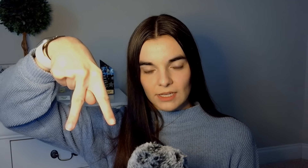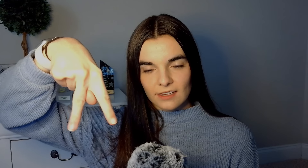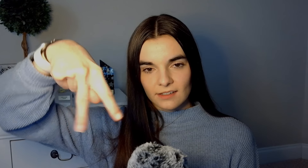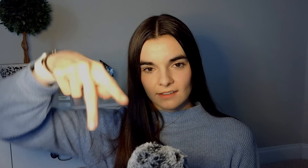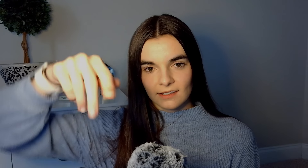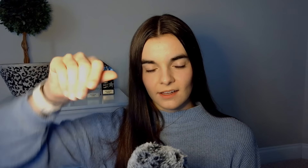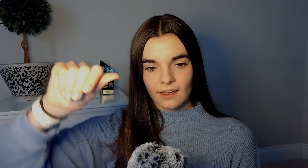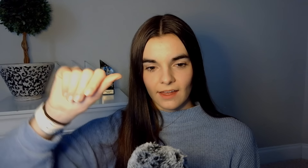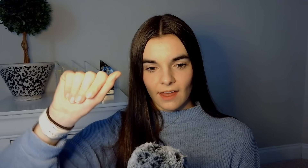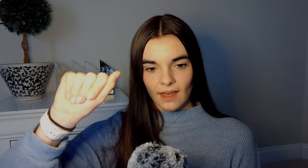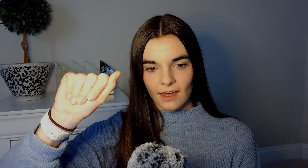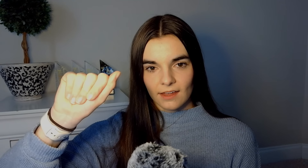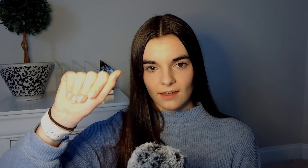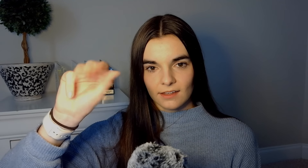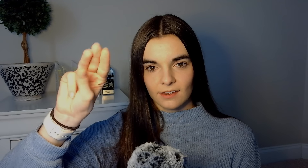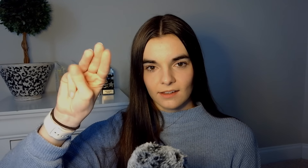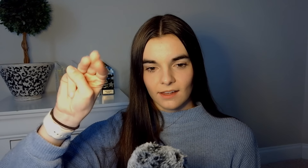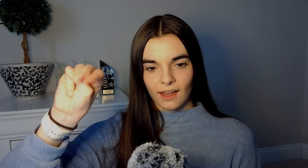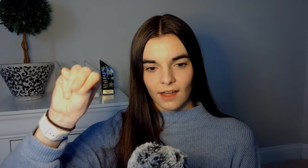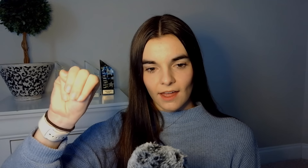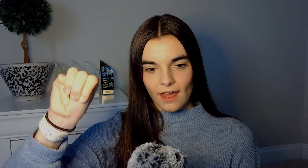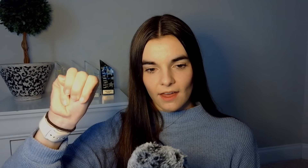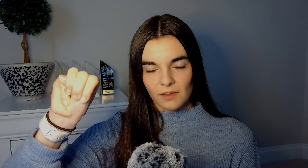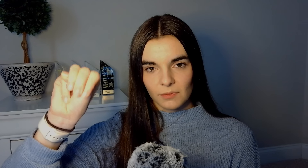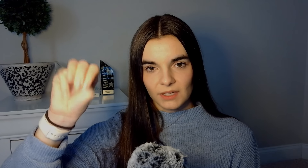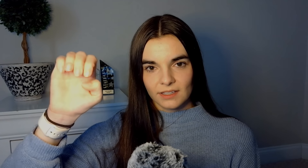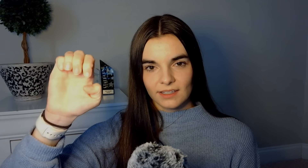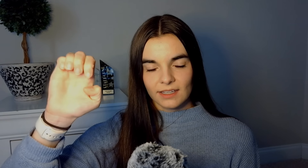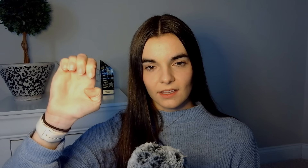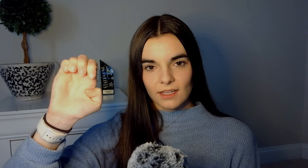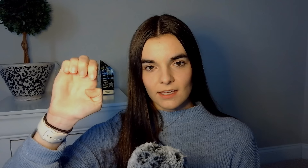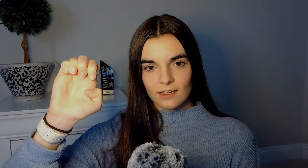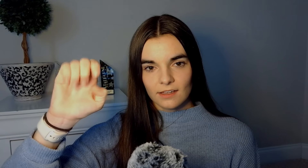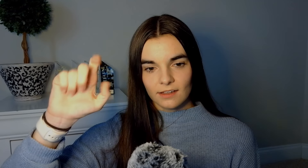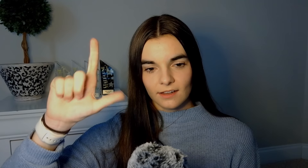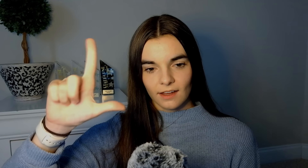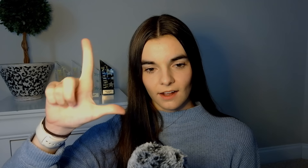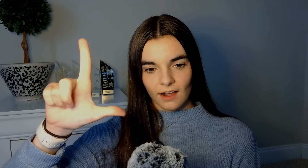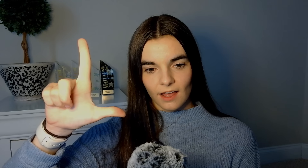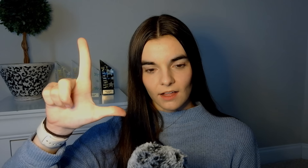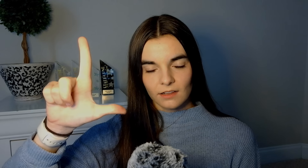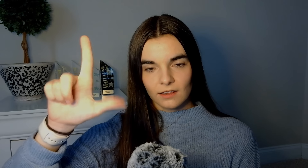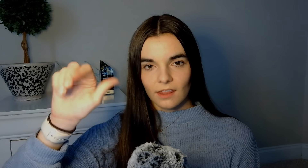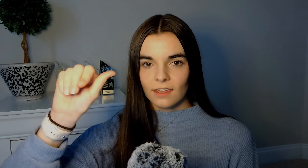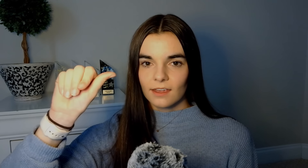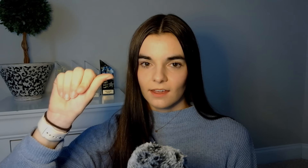P A M E L A.